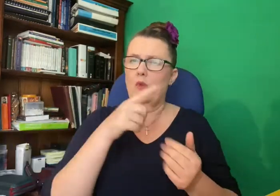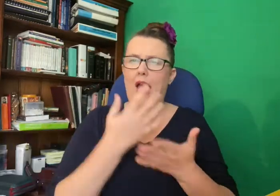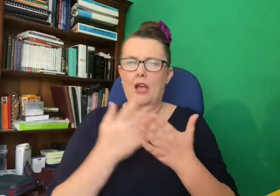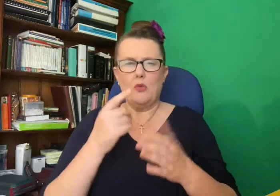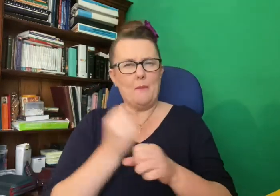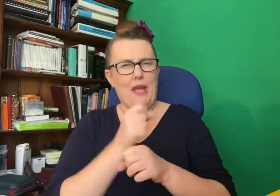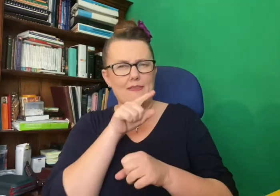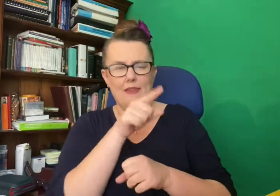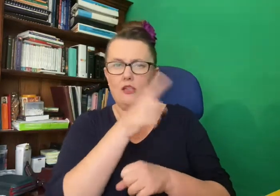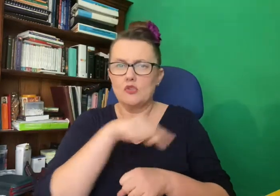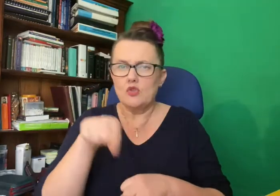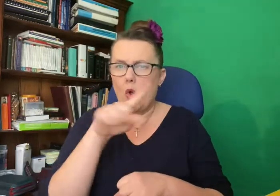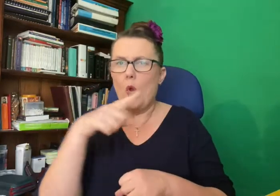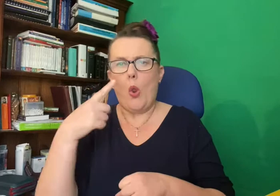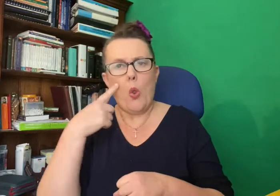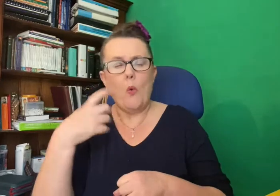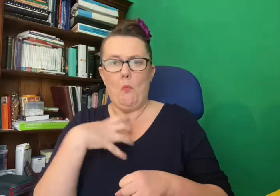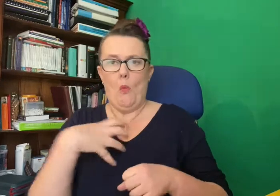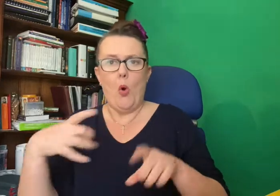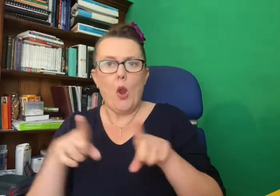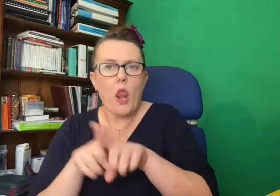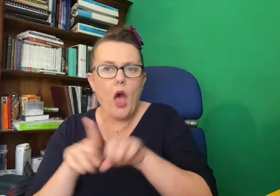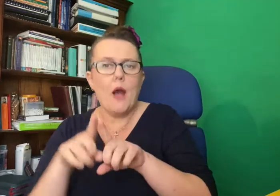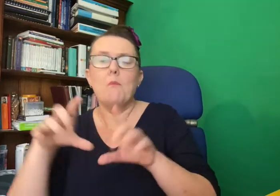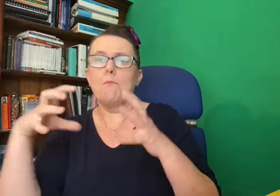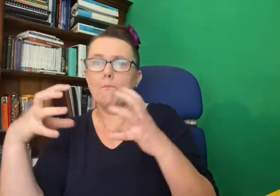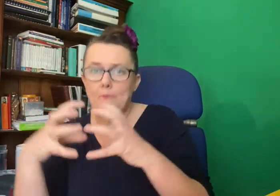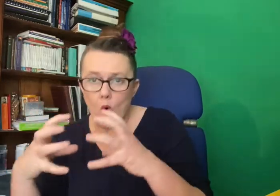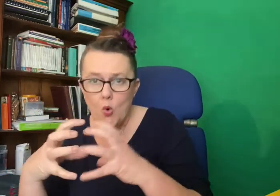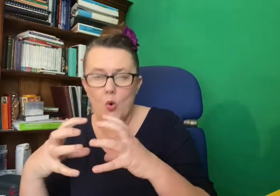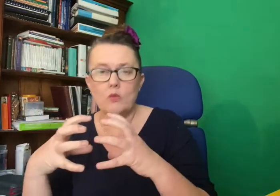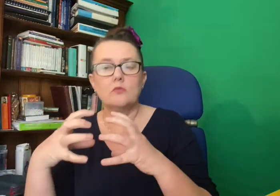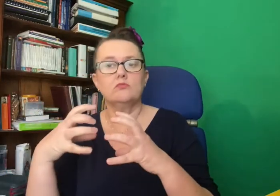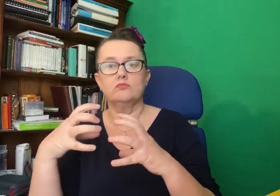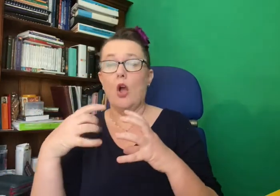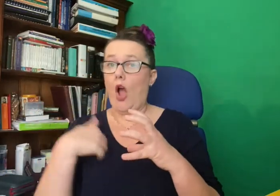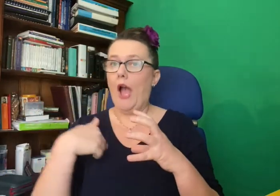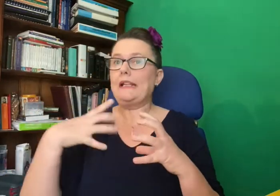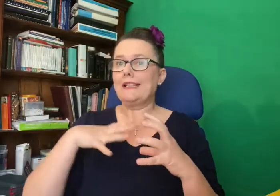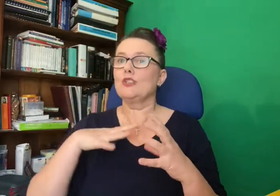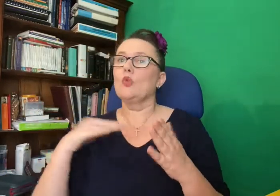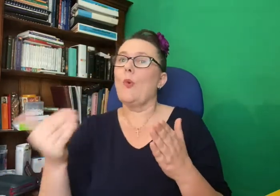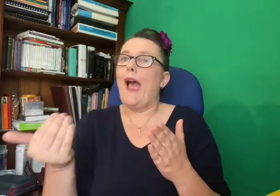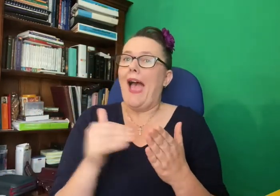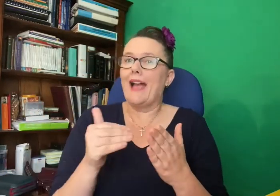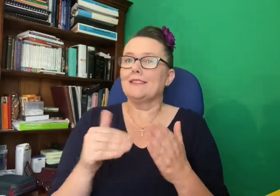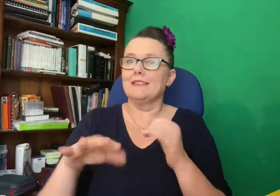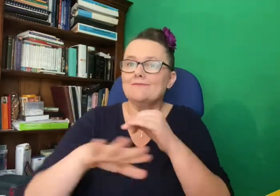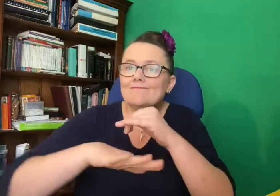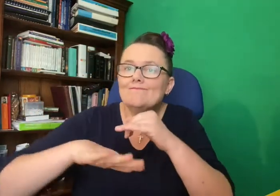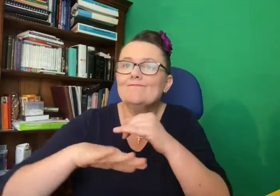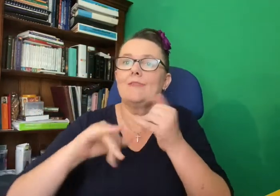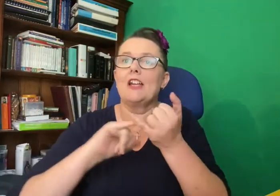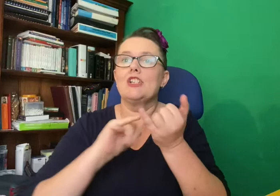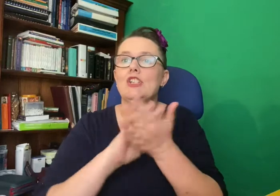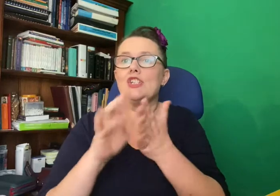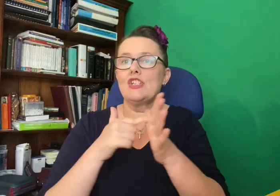a circle. Now how am I going to change that circle to look more like a ball? I need to add